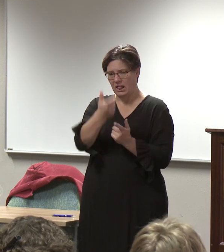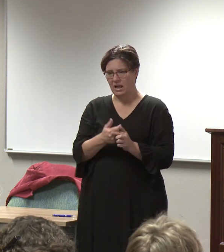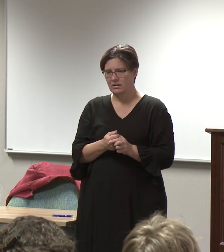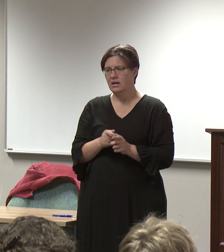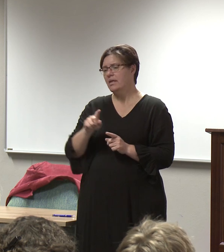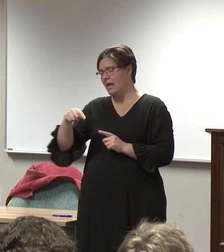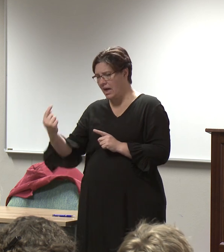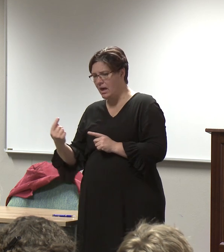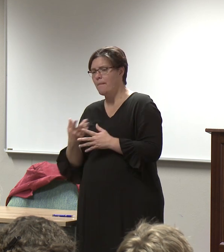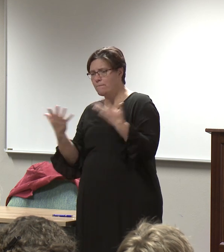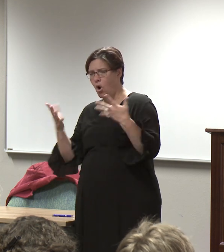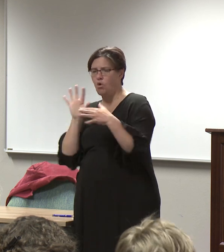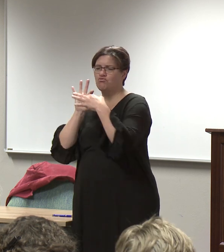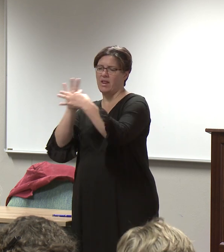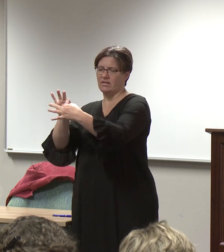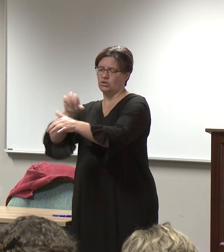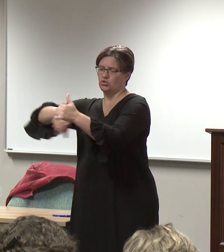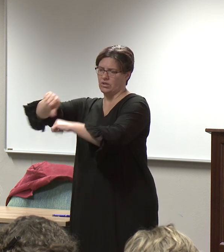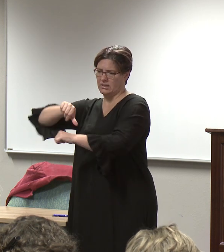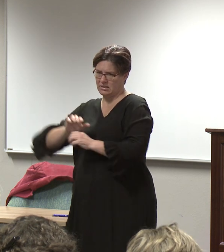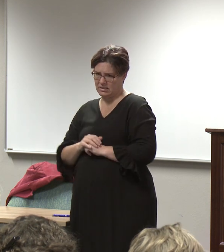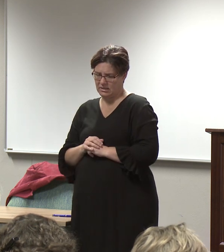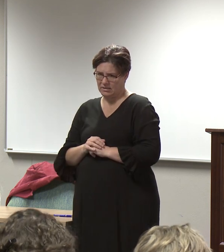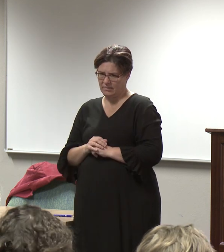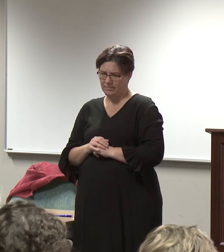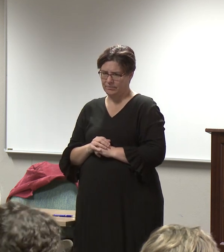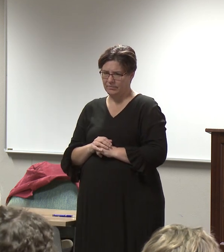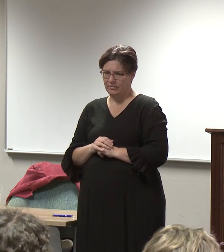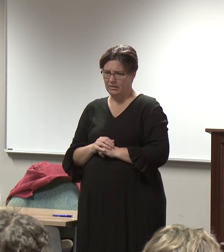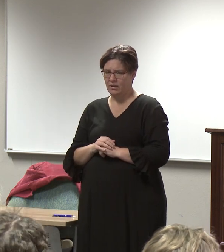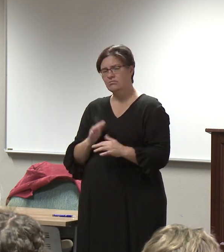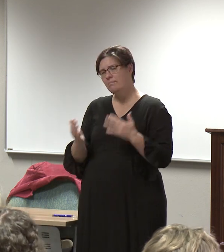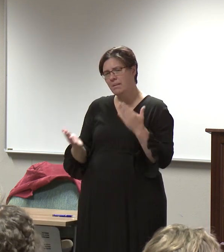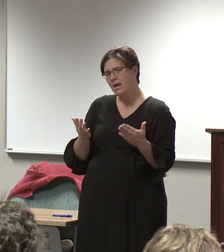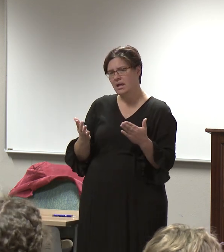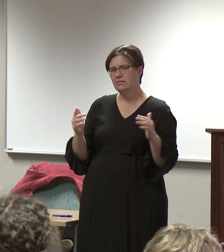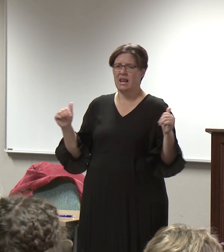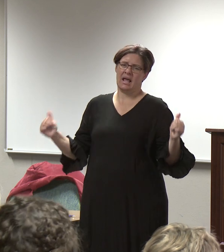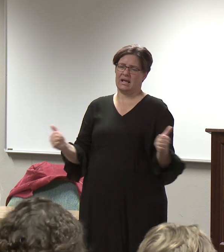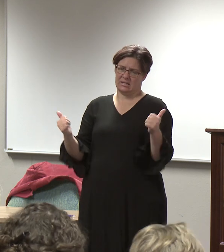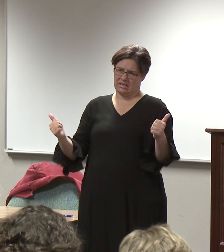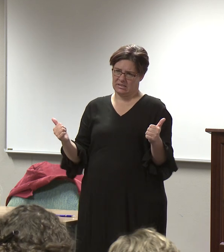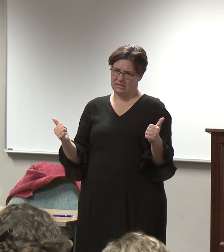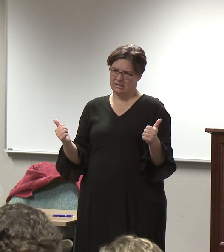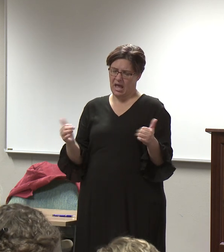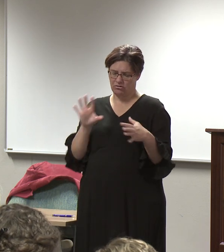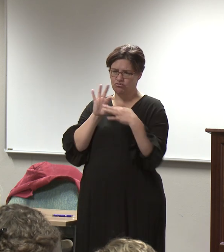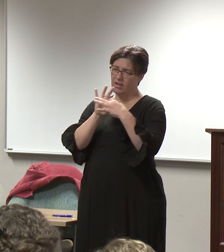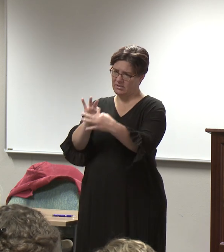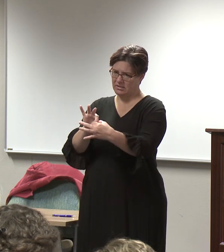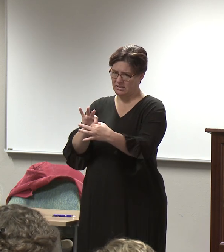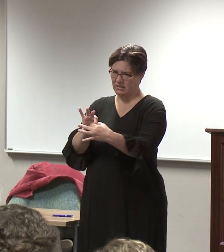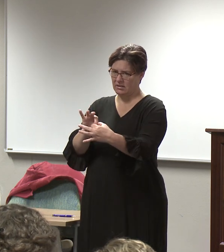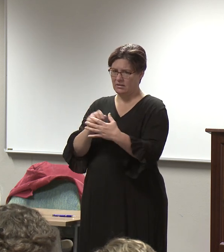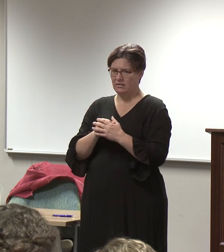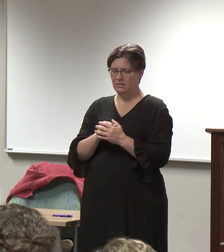other try to be more relevant to society. So that was the dichotomy between excellence and relevance.